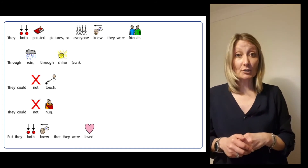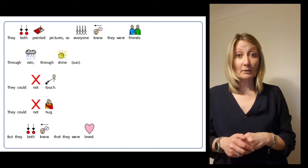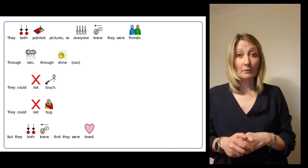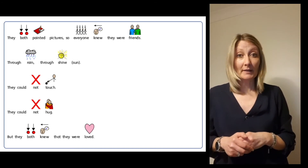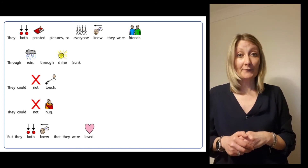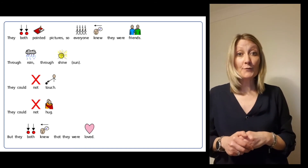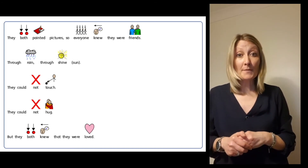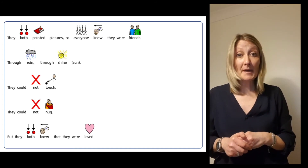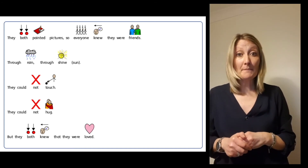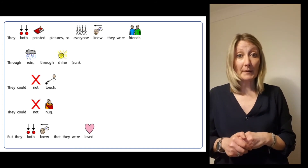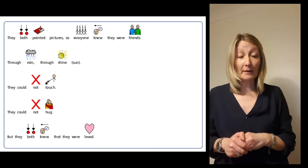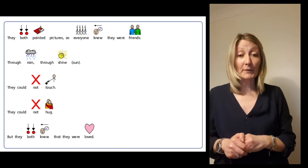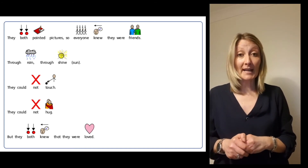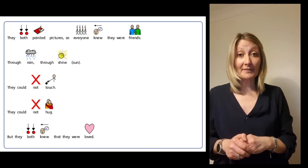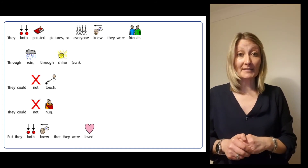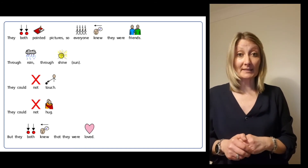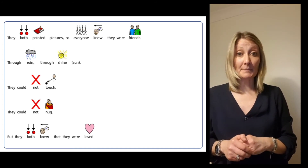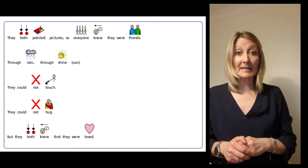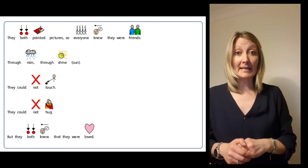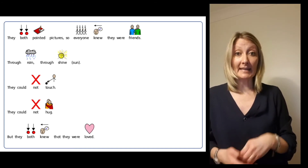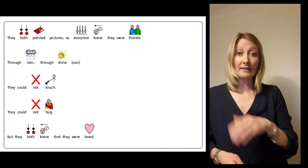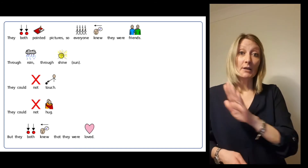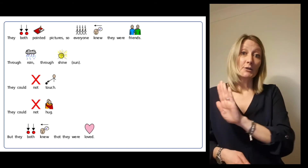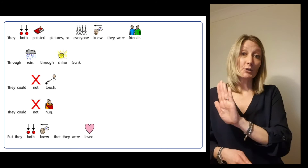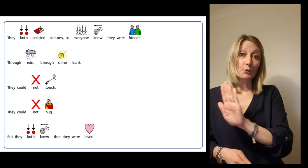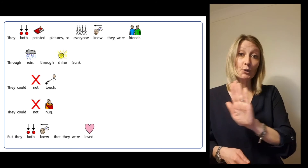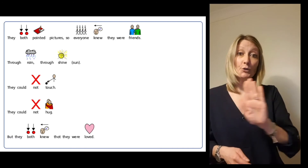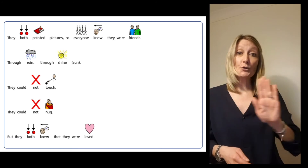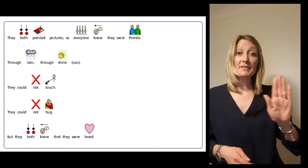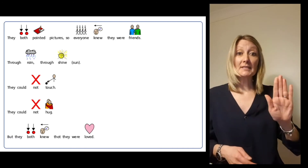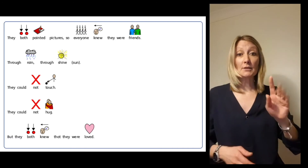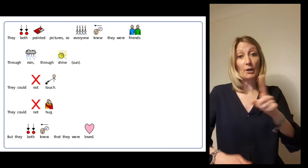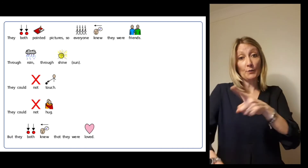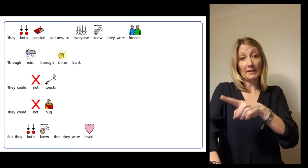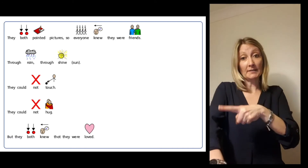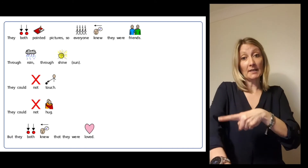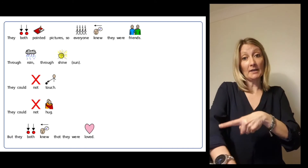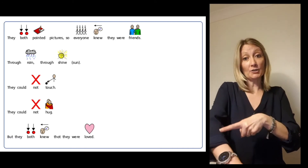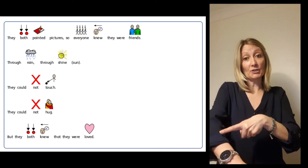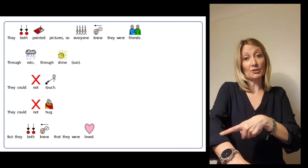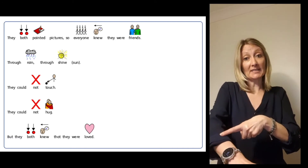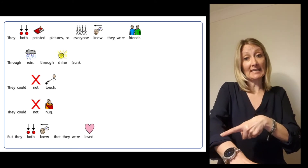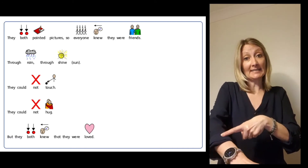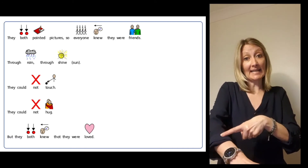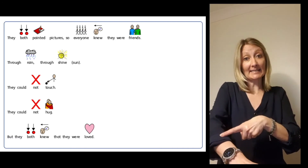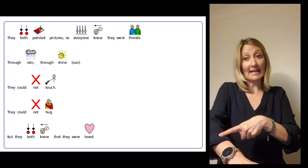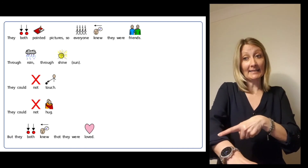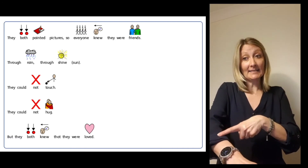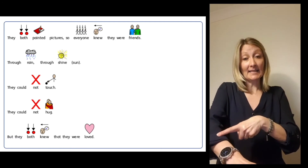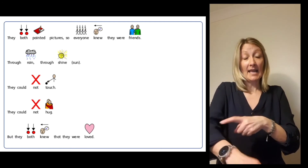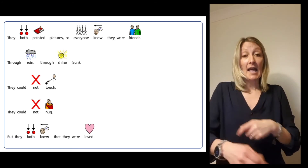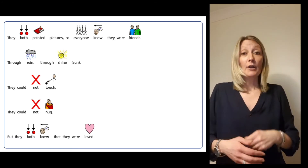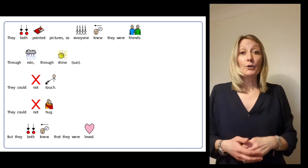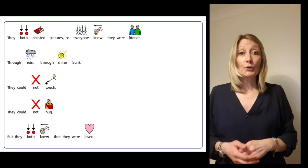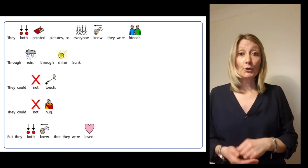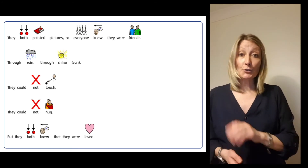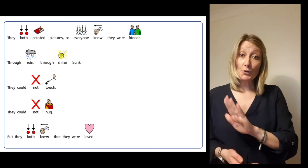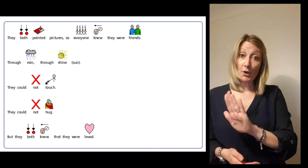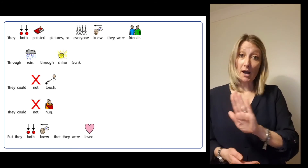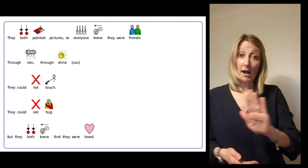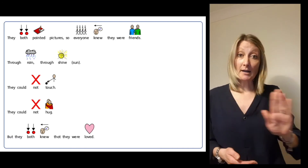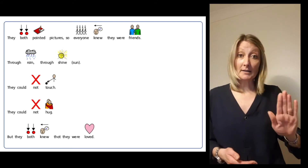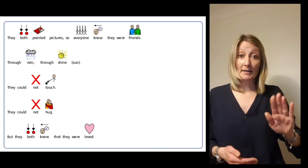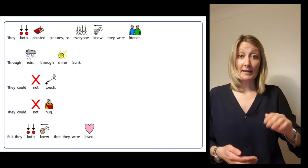touch. If you remember, we had this at the beginning. So could not is no, and touch is just index hand. Could